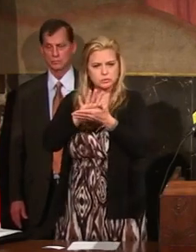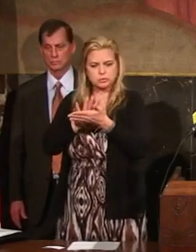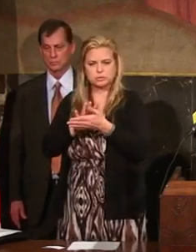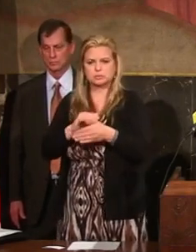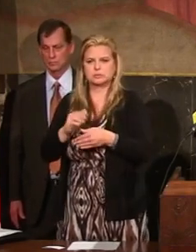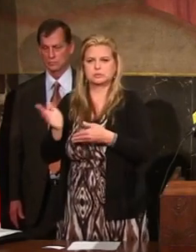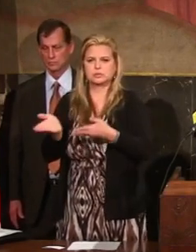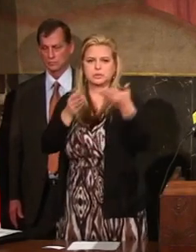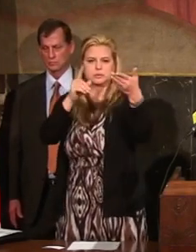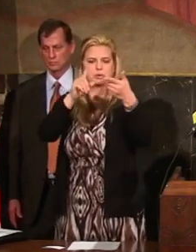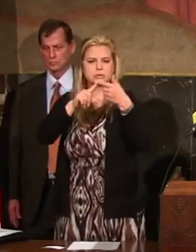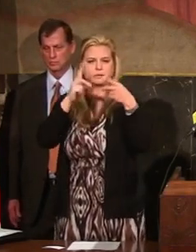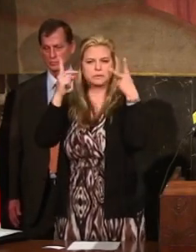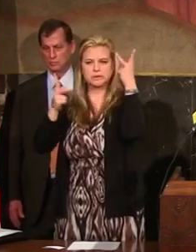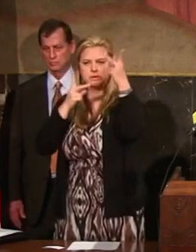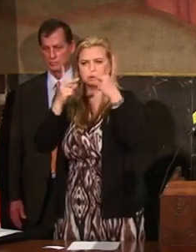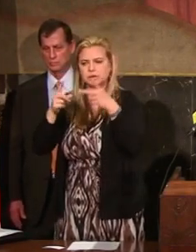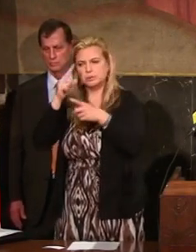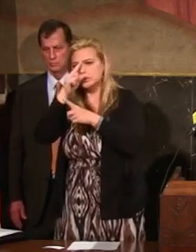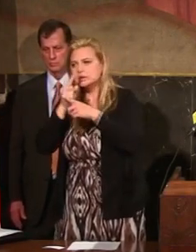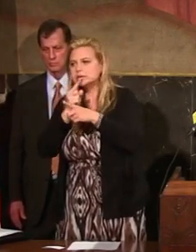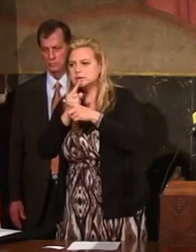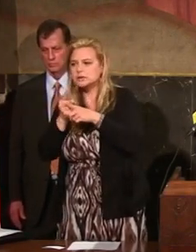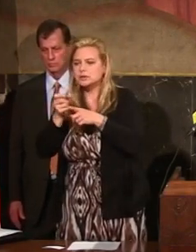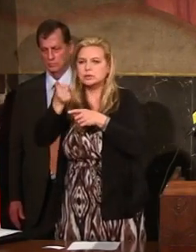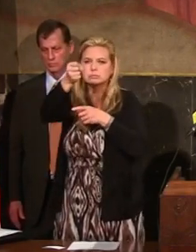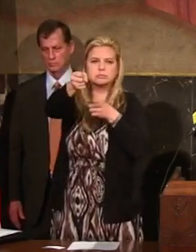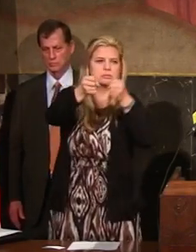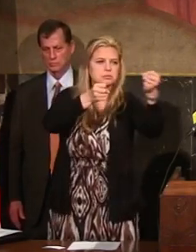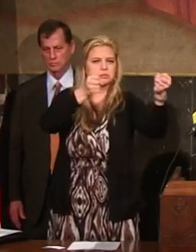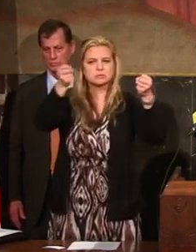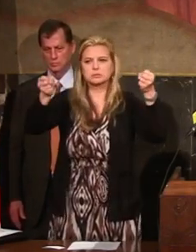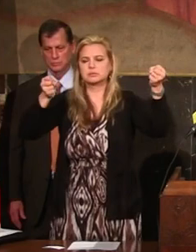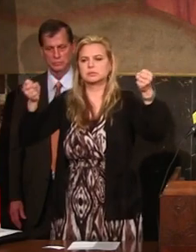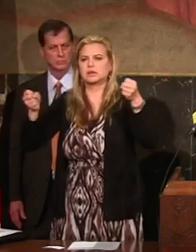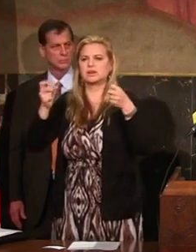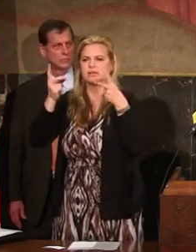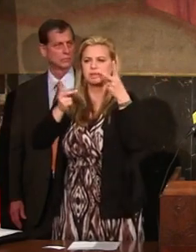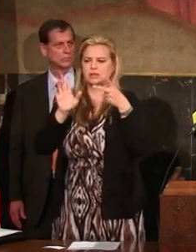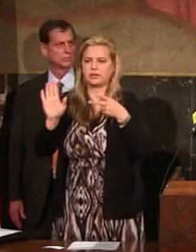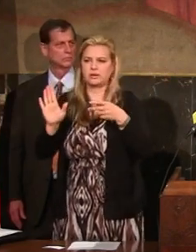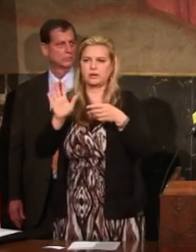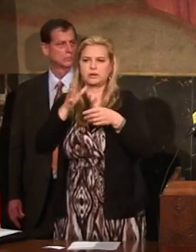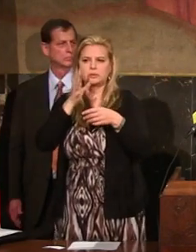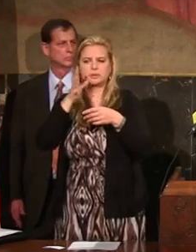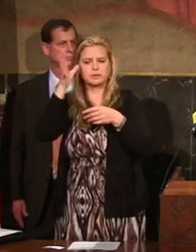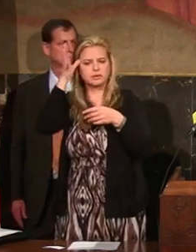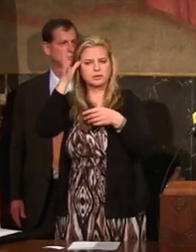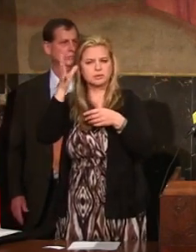them to visit siblings that might be placed somewhere else or to visit their birth parent.